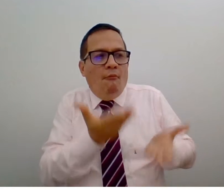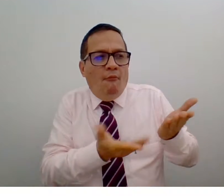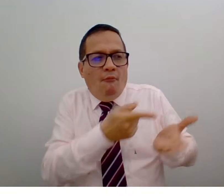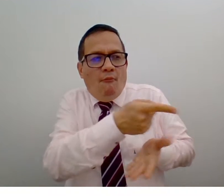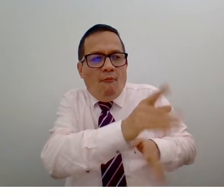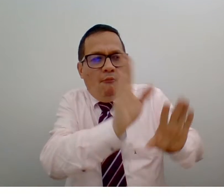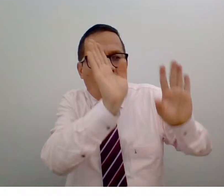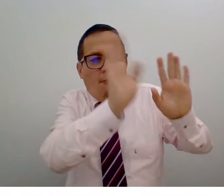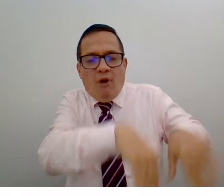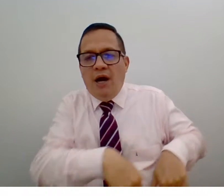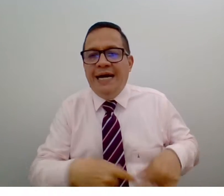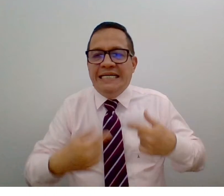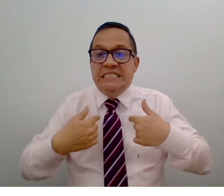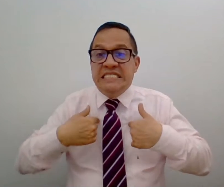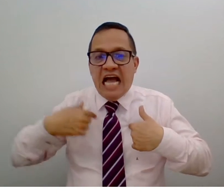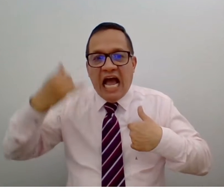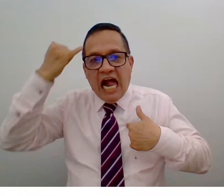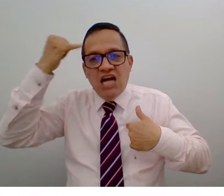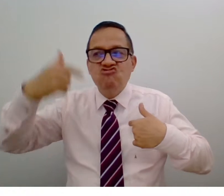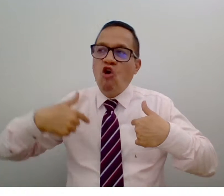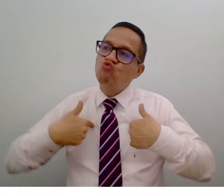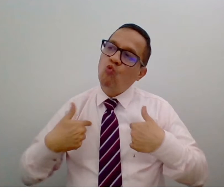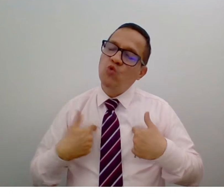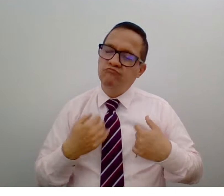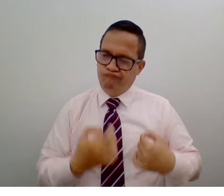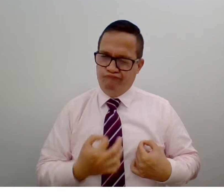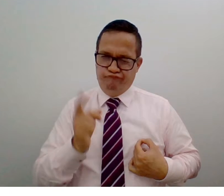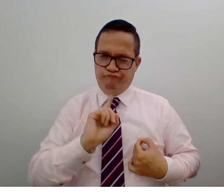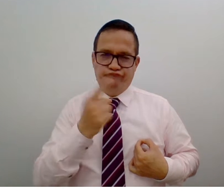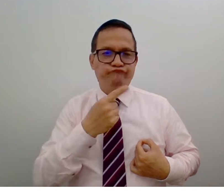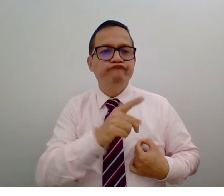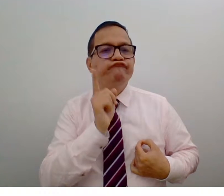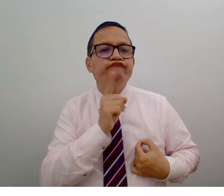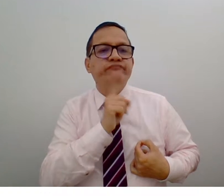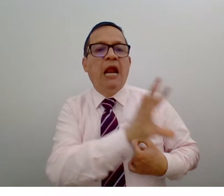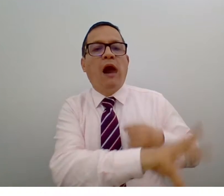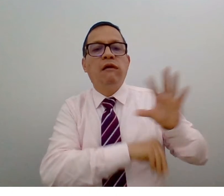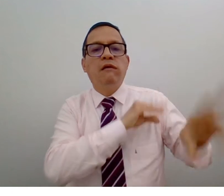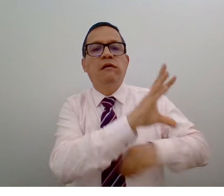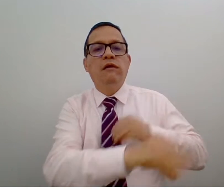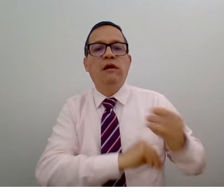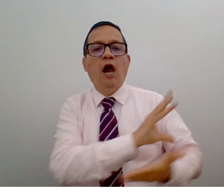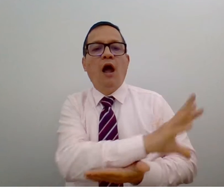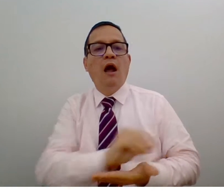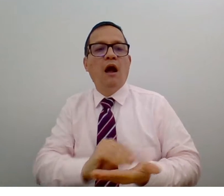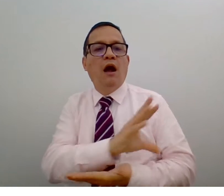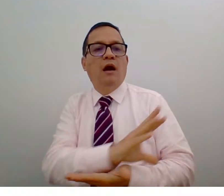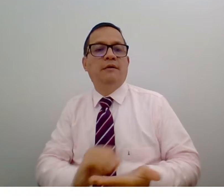It also implies the use of citations or lack of references, or it